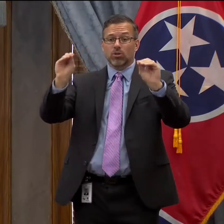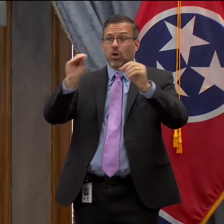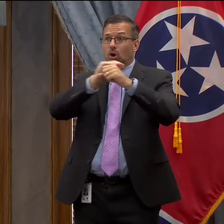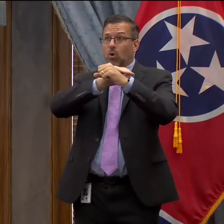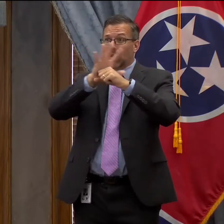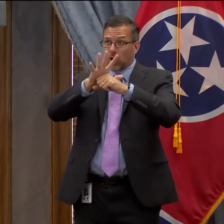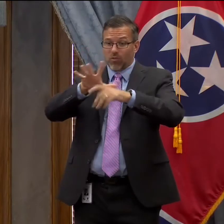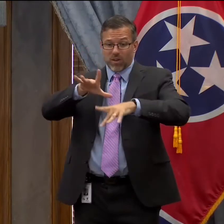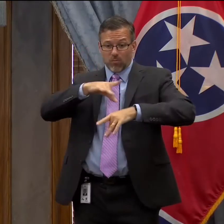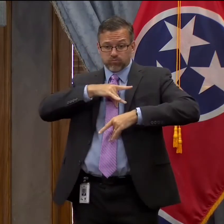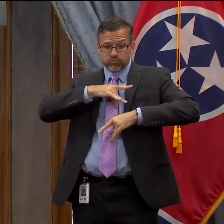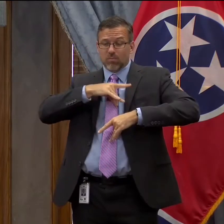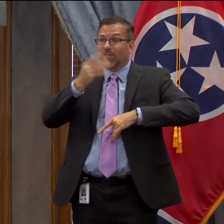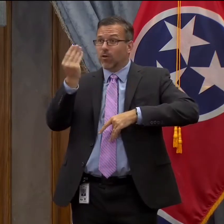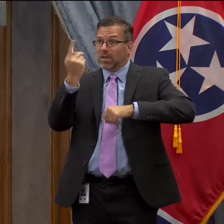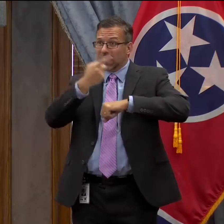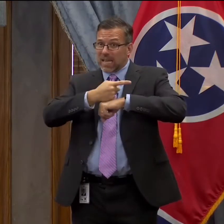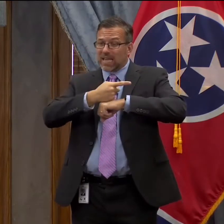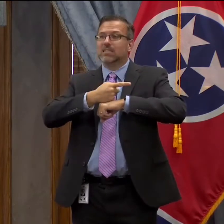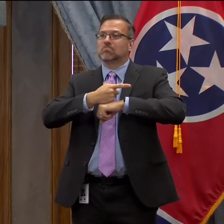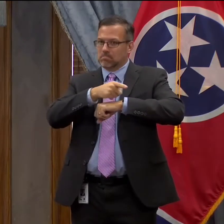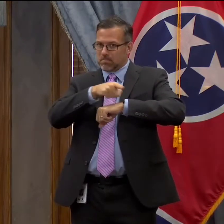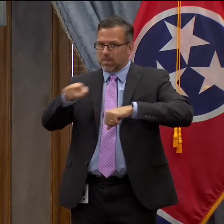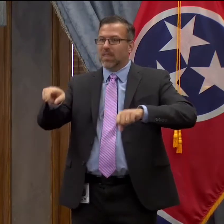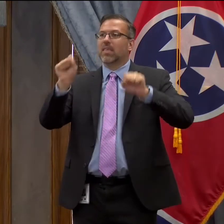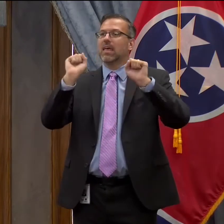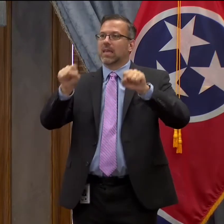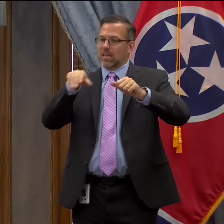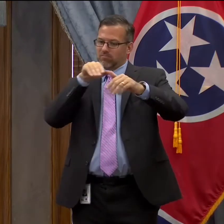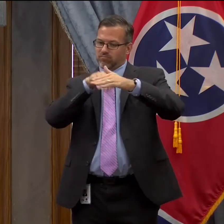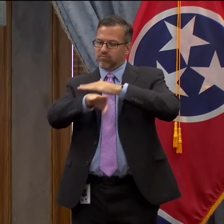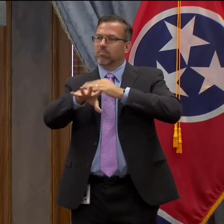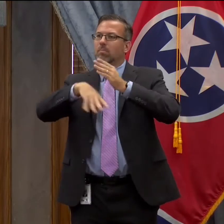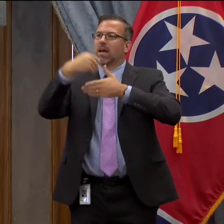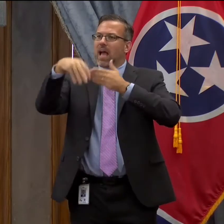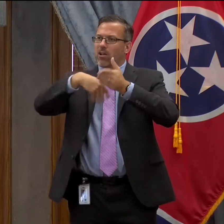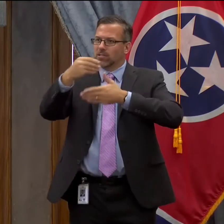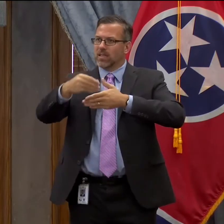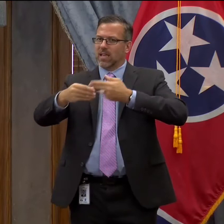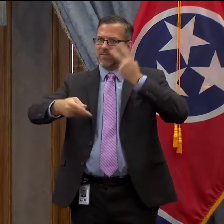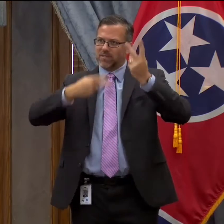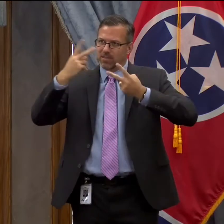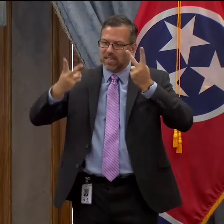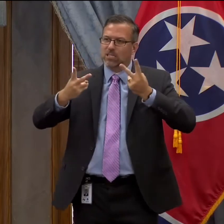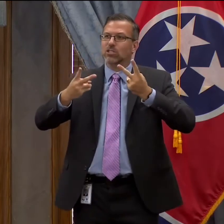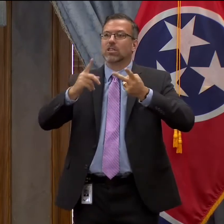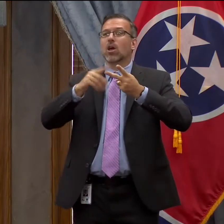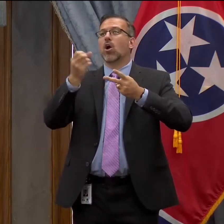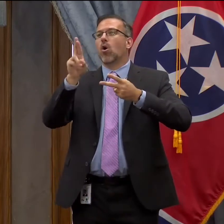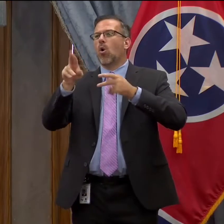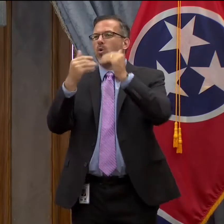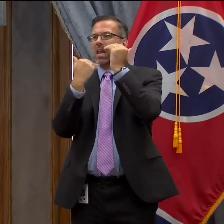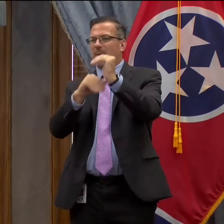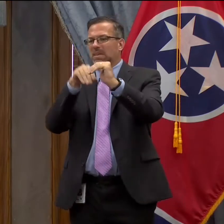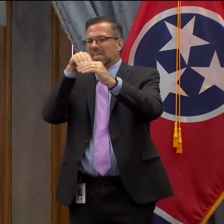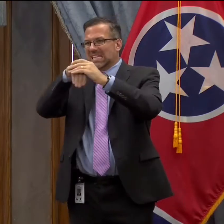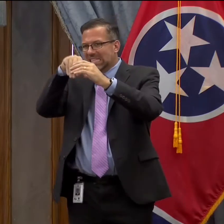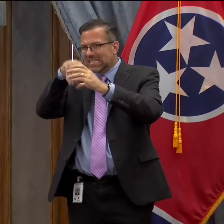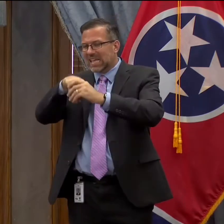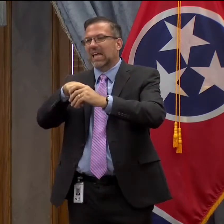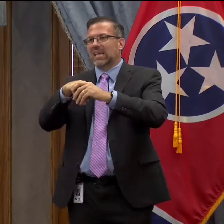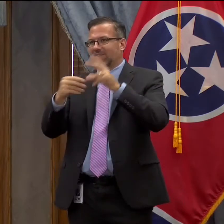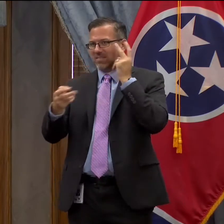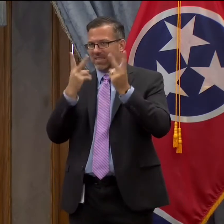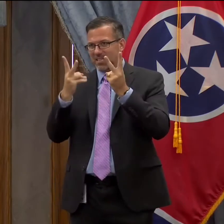to offer outdoor or limited indoor visitation beginning October 1st. These visits will maintain the